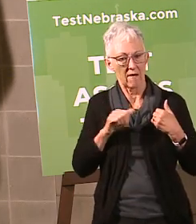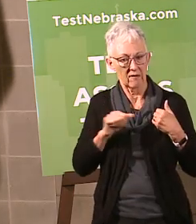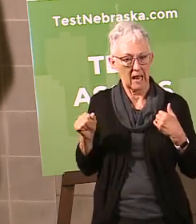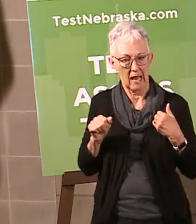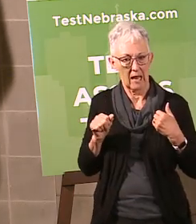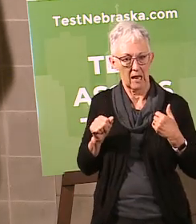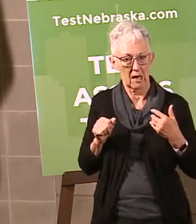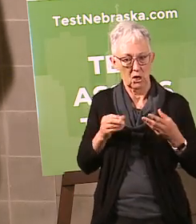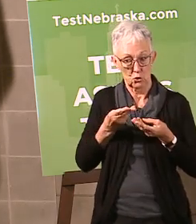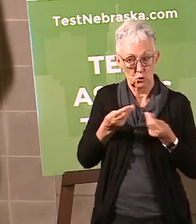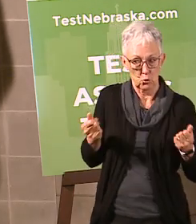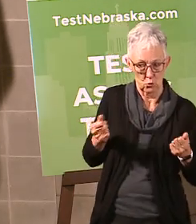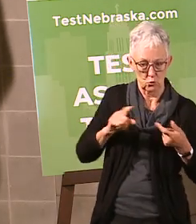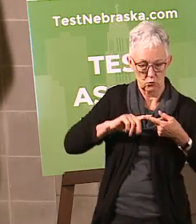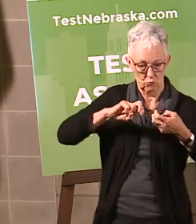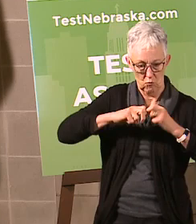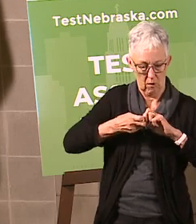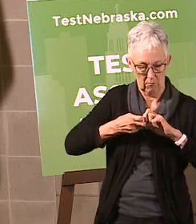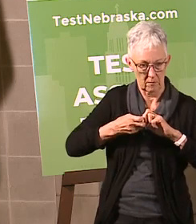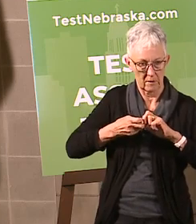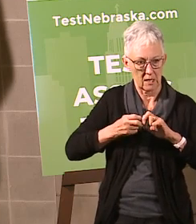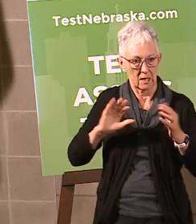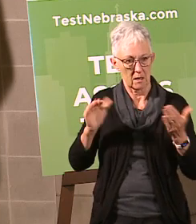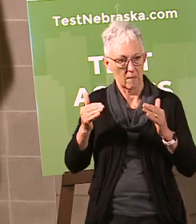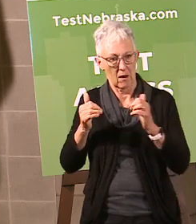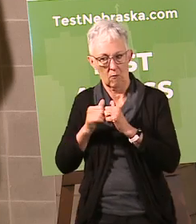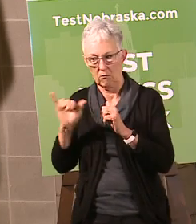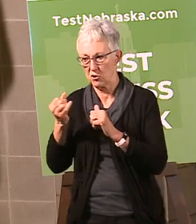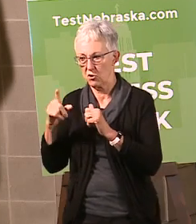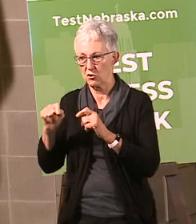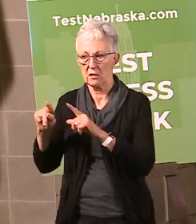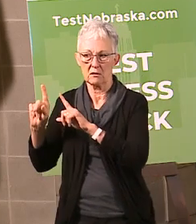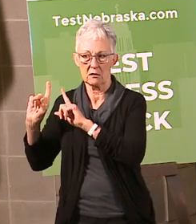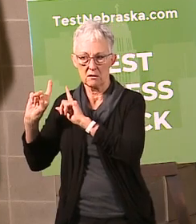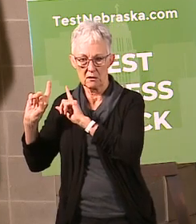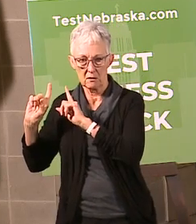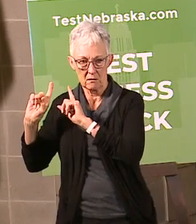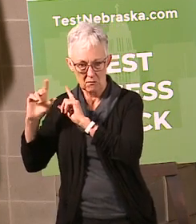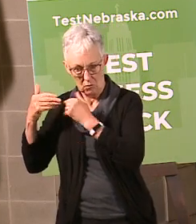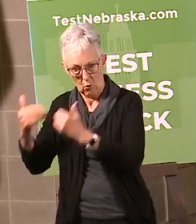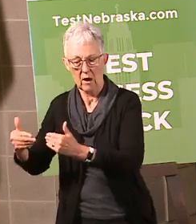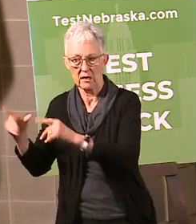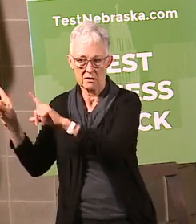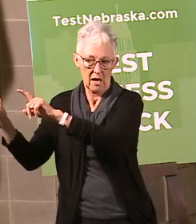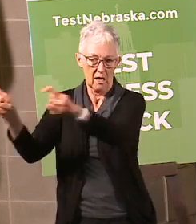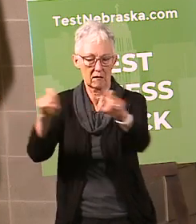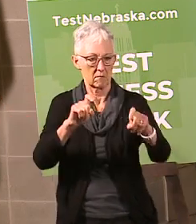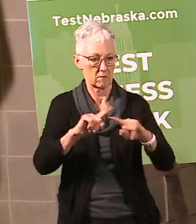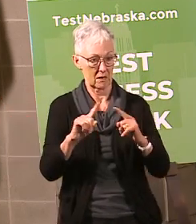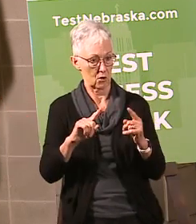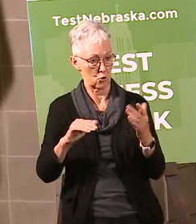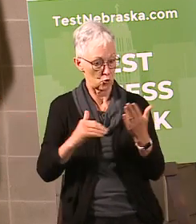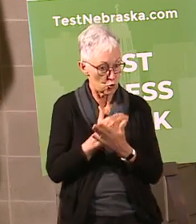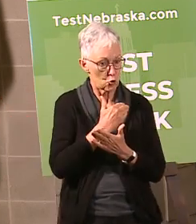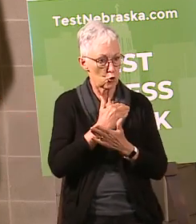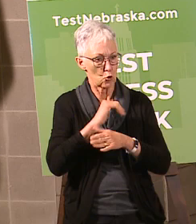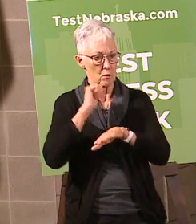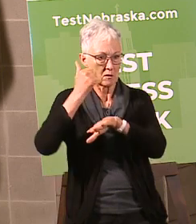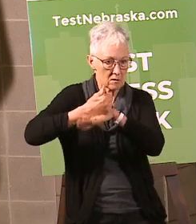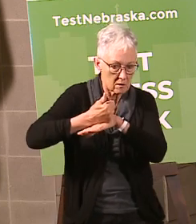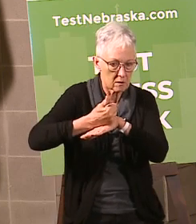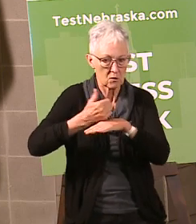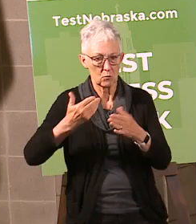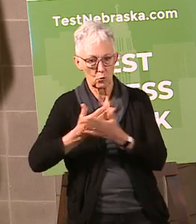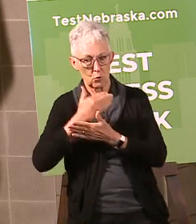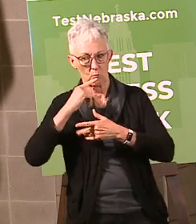perfect solution to be able to, in the interest of getting more testing done here in the state. So again, just like with any new process, you're going to find things that you can